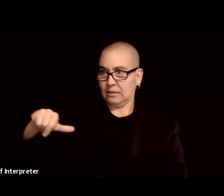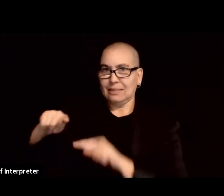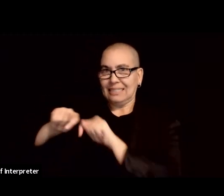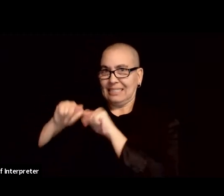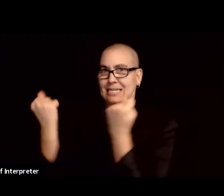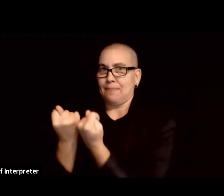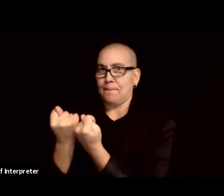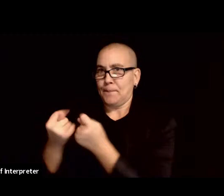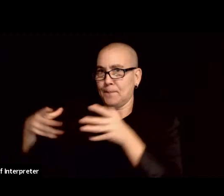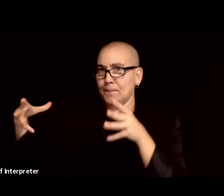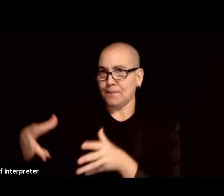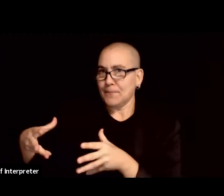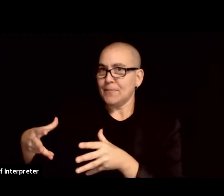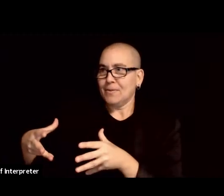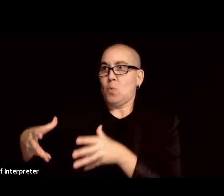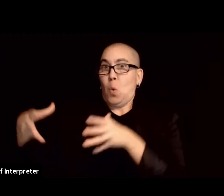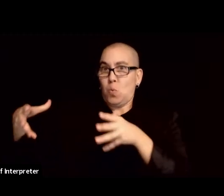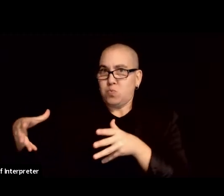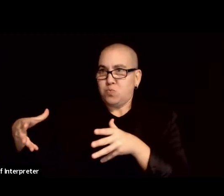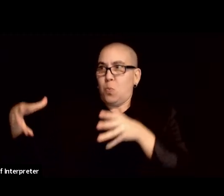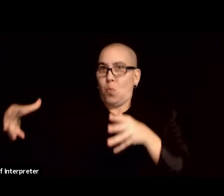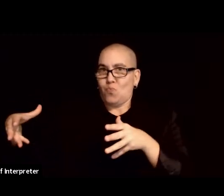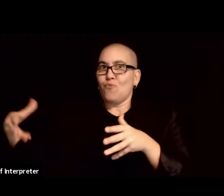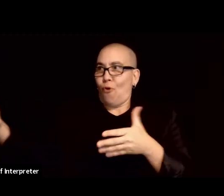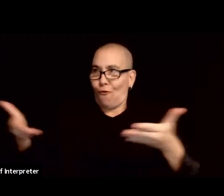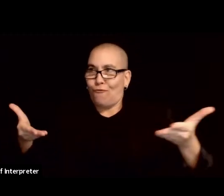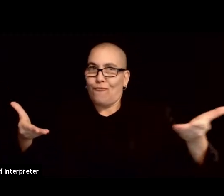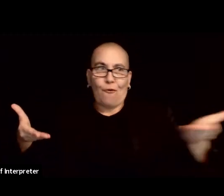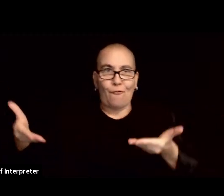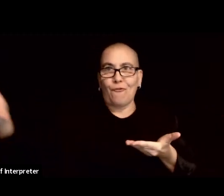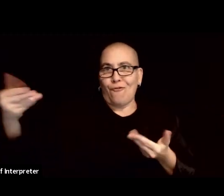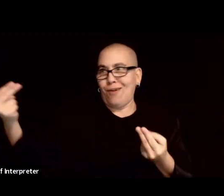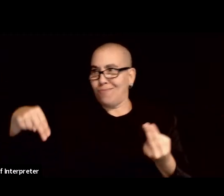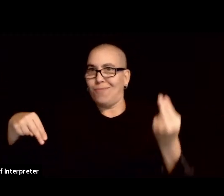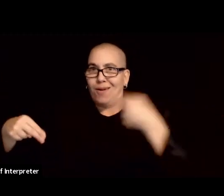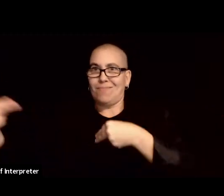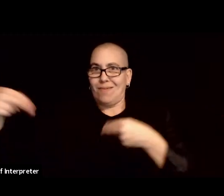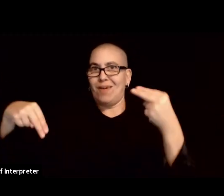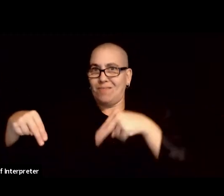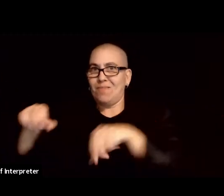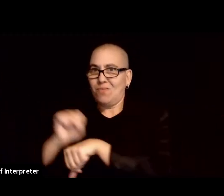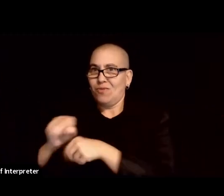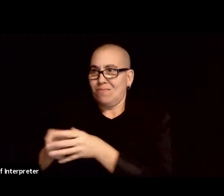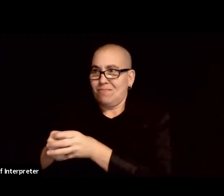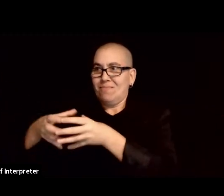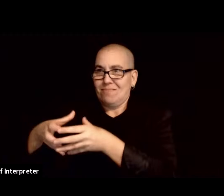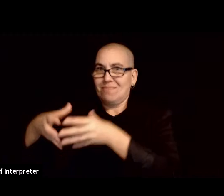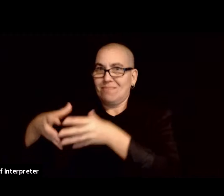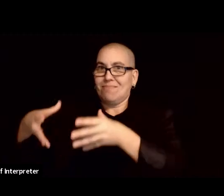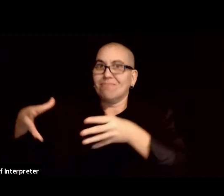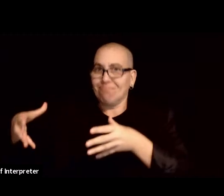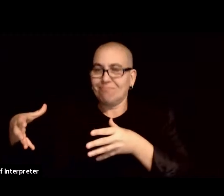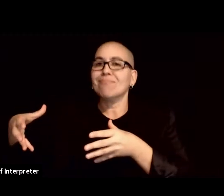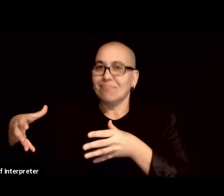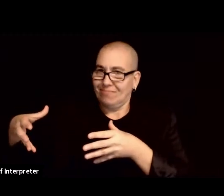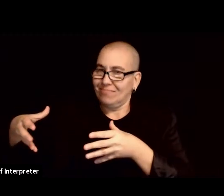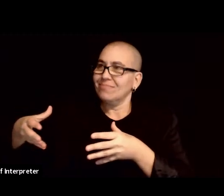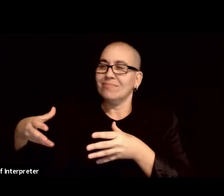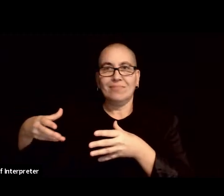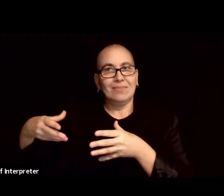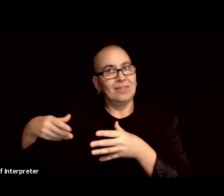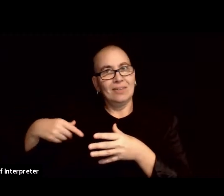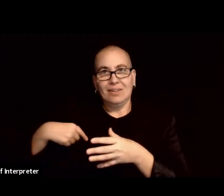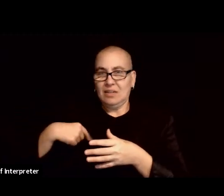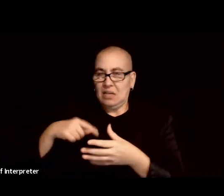continuously bringing on new staff to assist with the process. And we've been doing this for weeks, and we anticipate that we